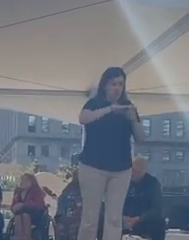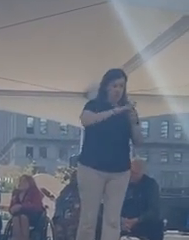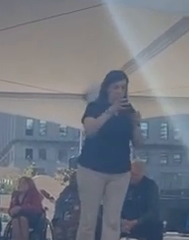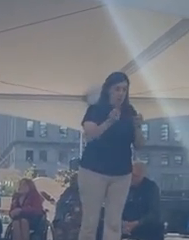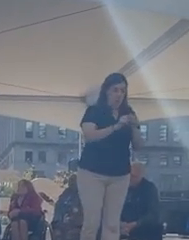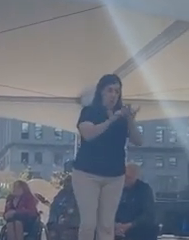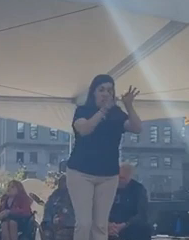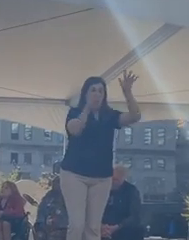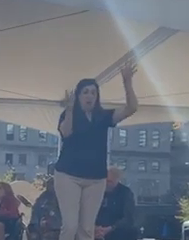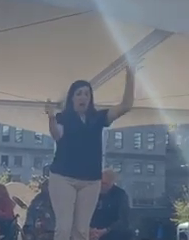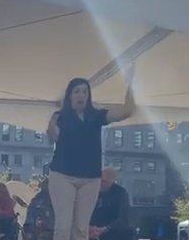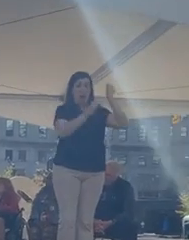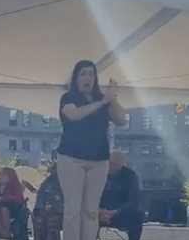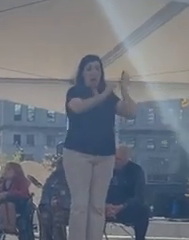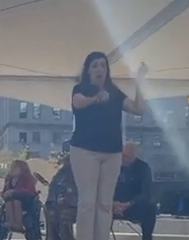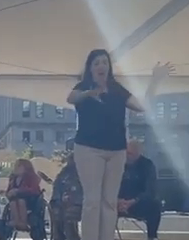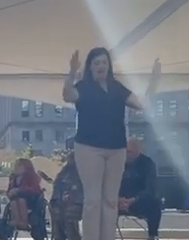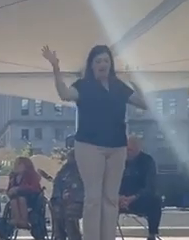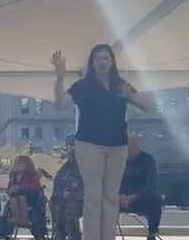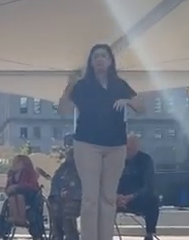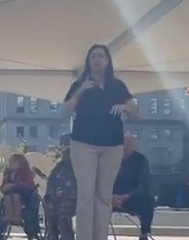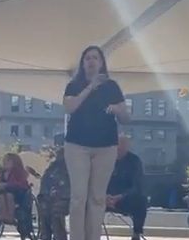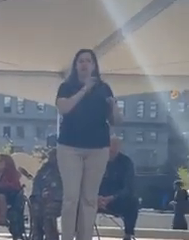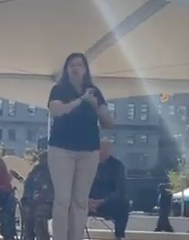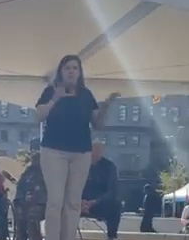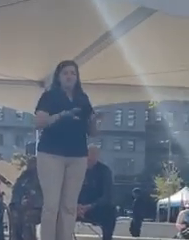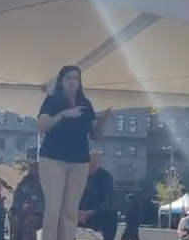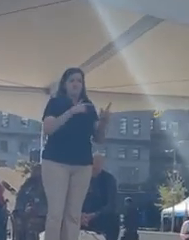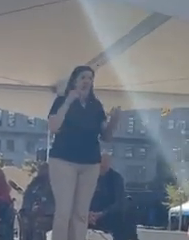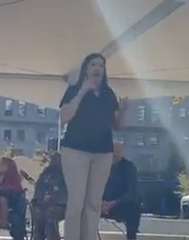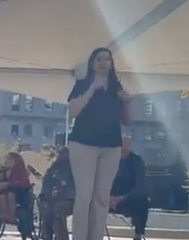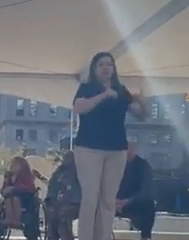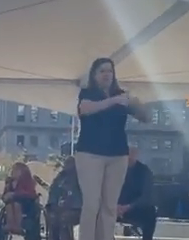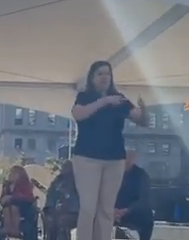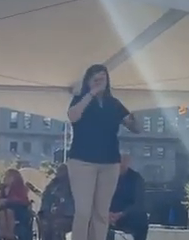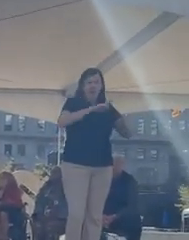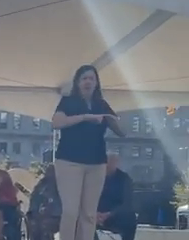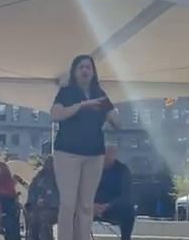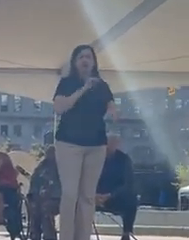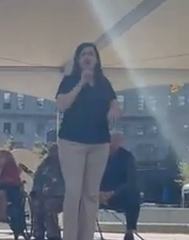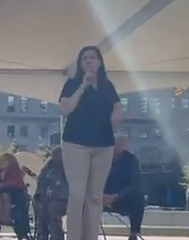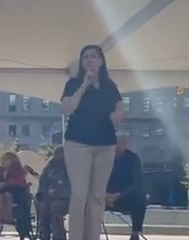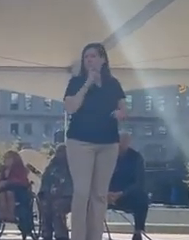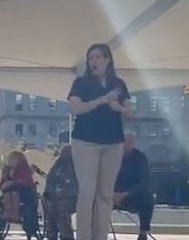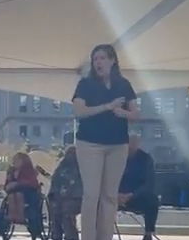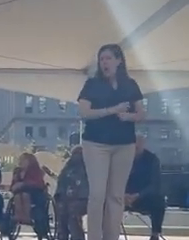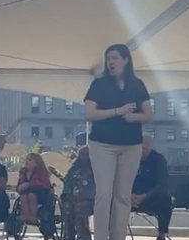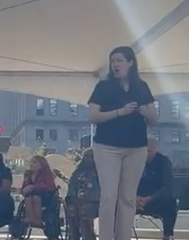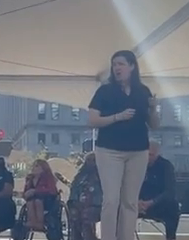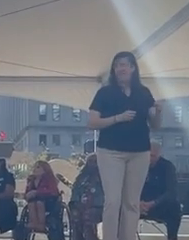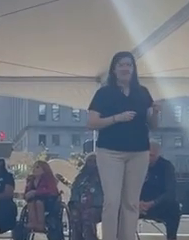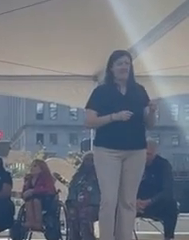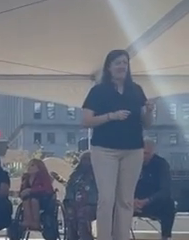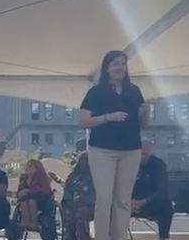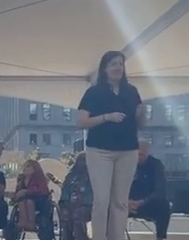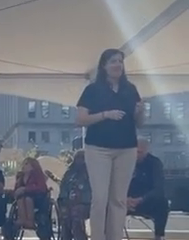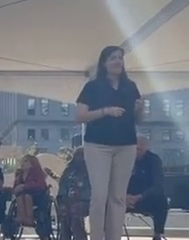attempted to shut. The job was fast-paced, and it was fun, and it was really, really hard.